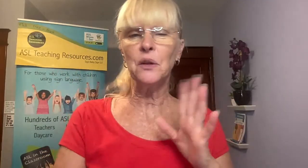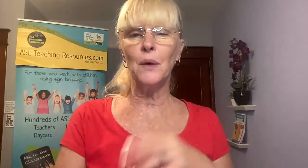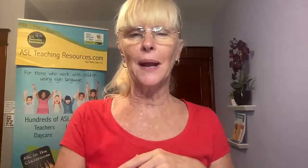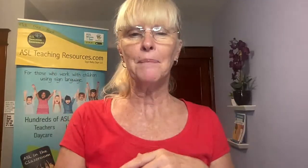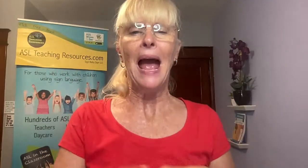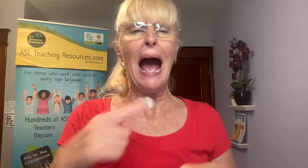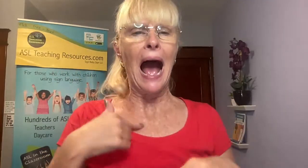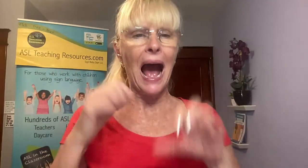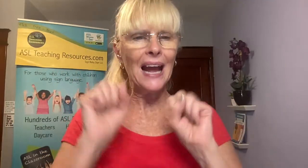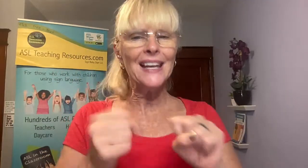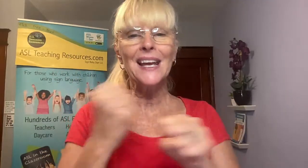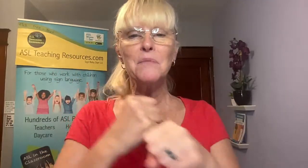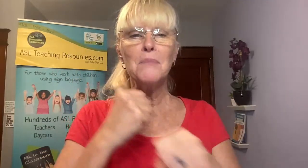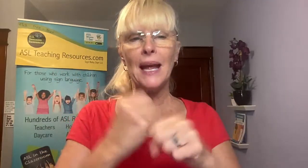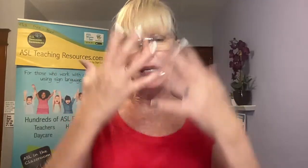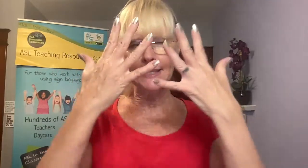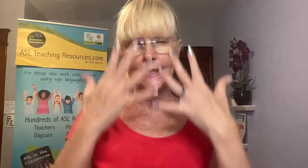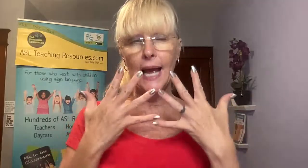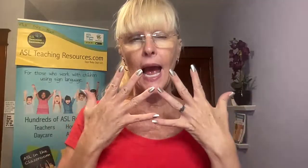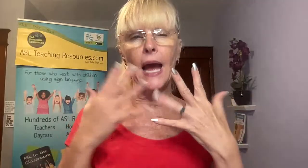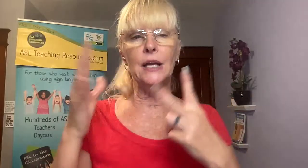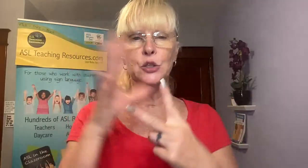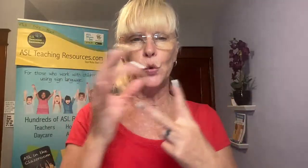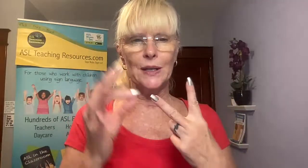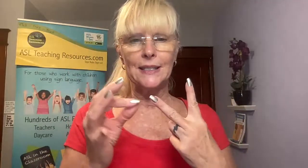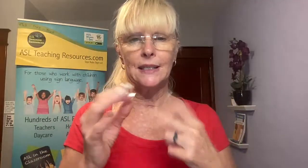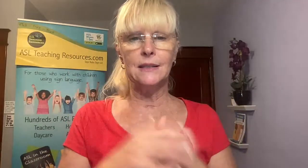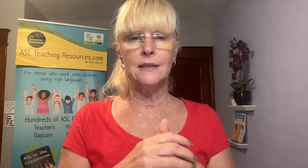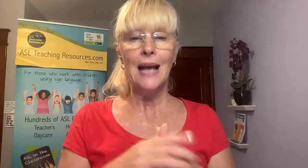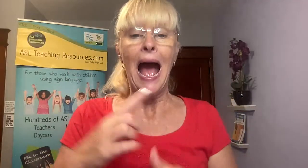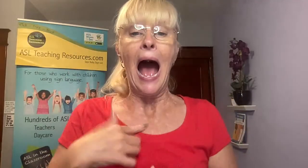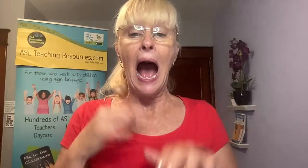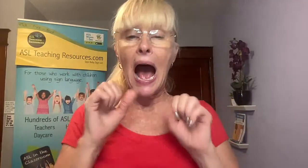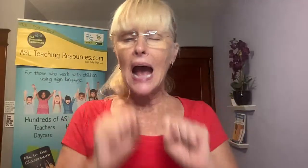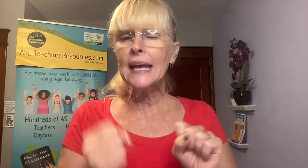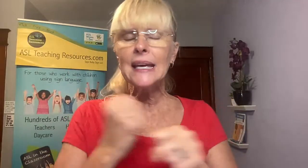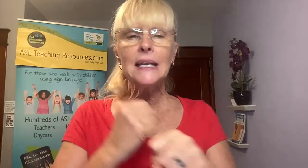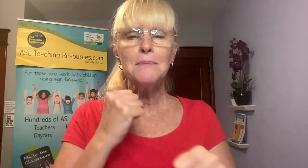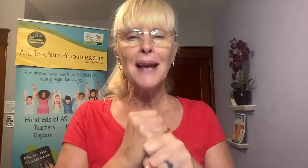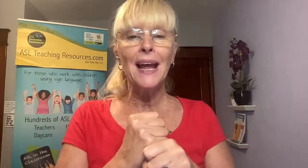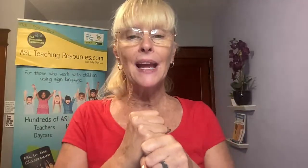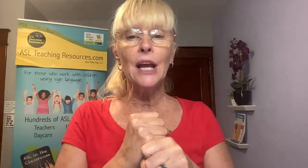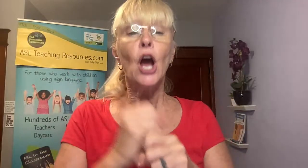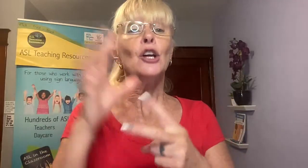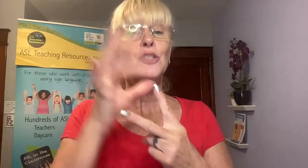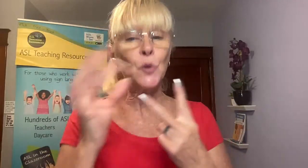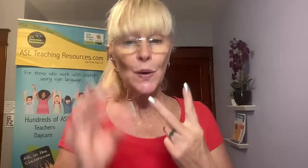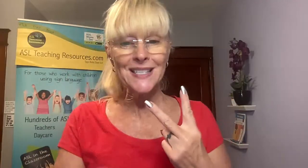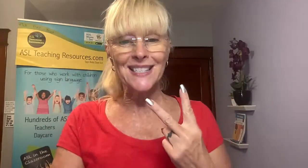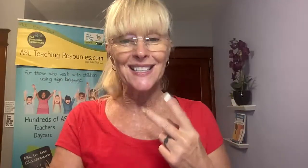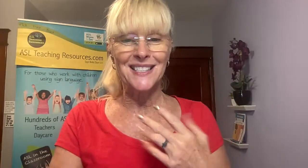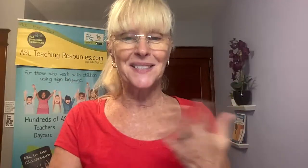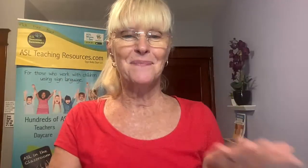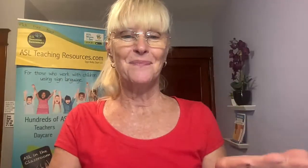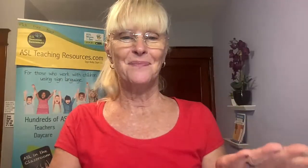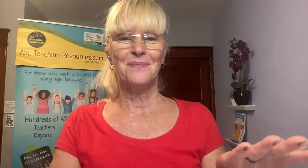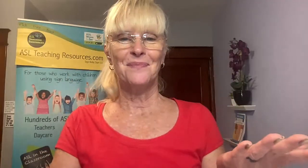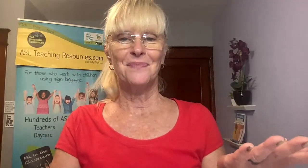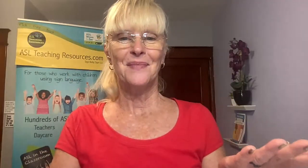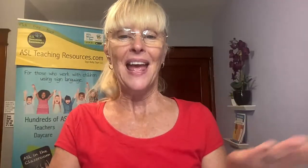way. I can make sad choices. I can make choices.